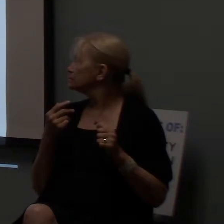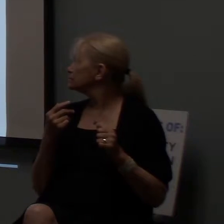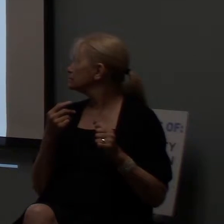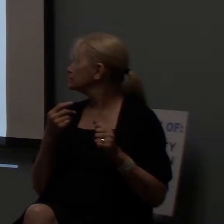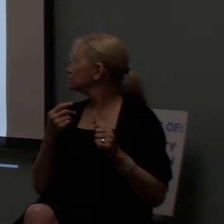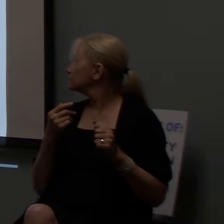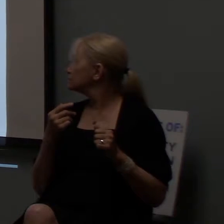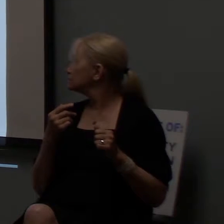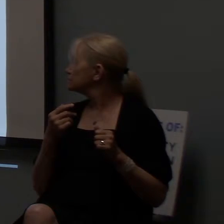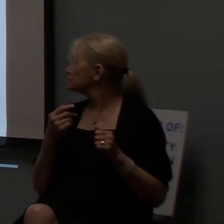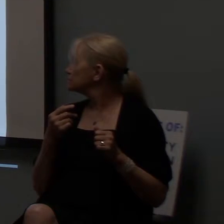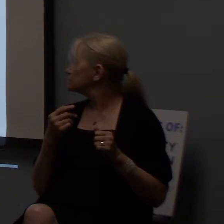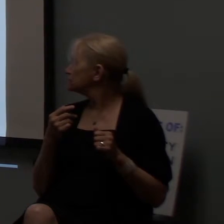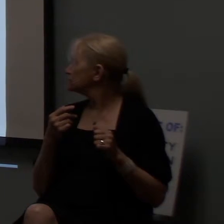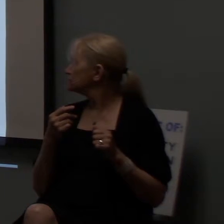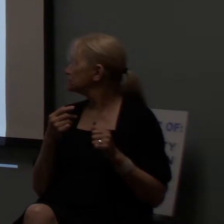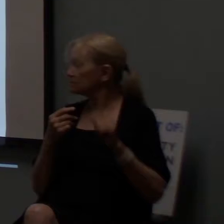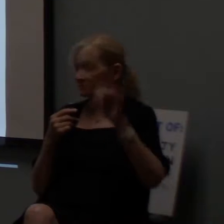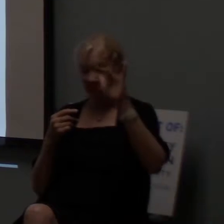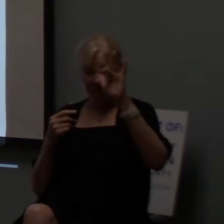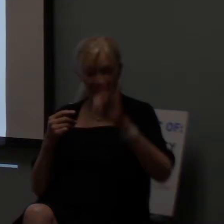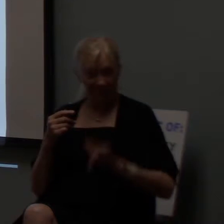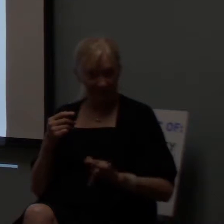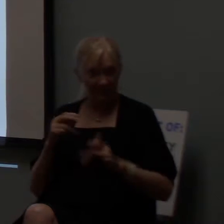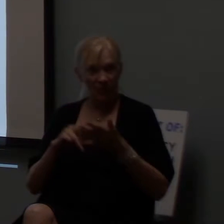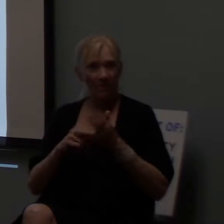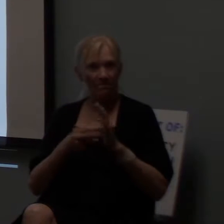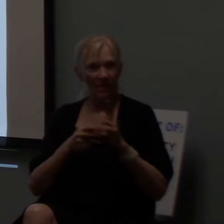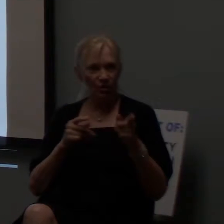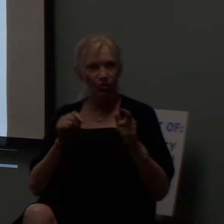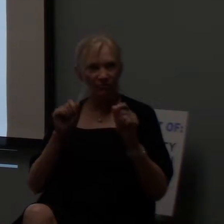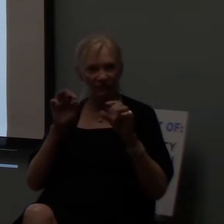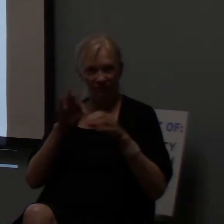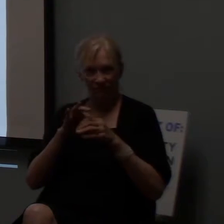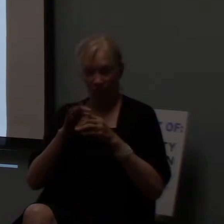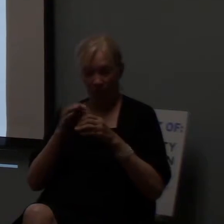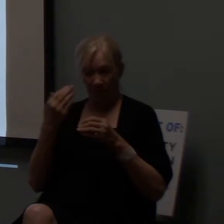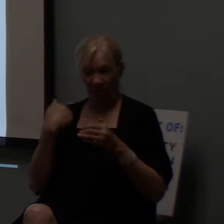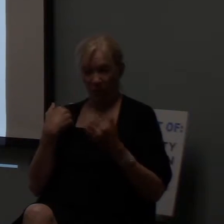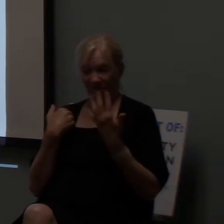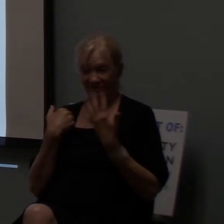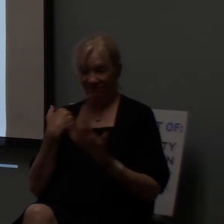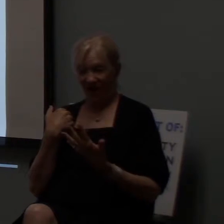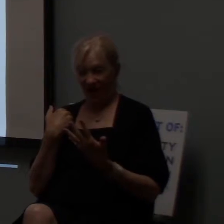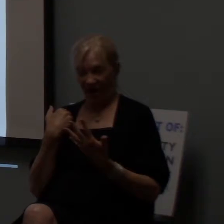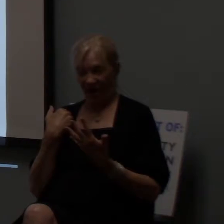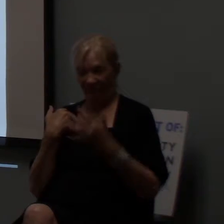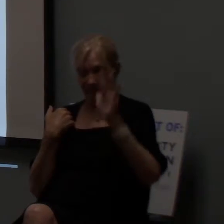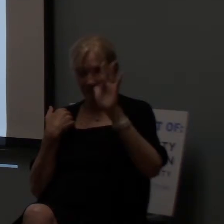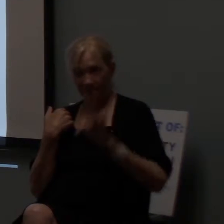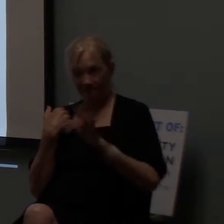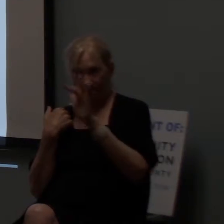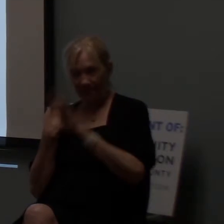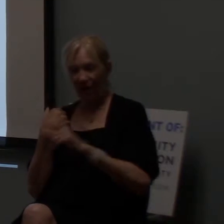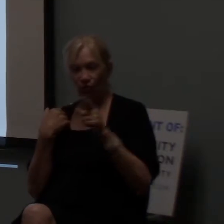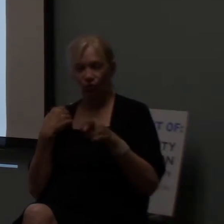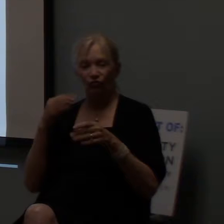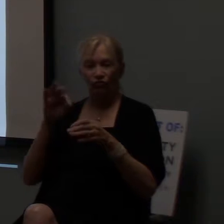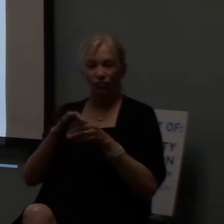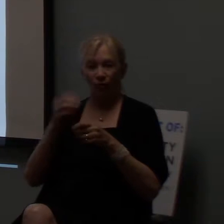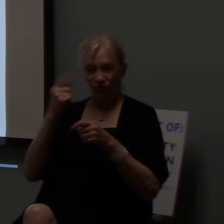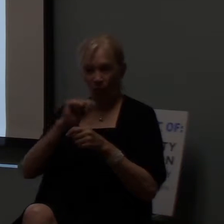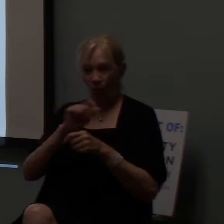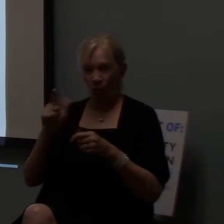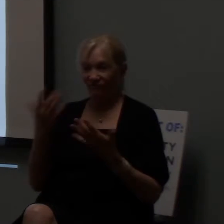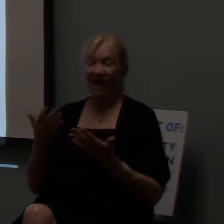blank indicates that you would get to vote for that person. So before there were 5 blank and you got to vote for all 5. Here